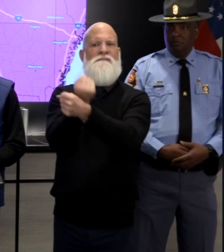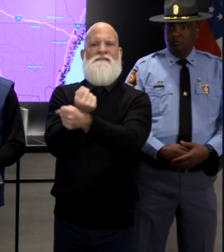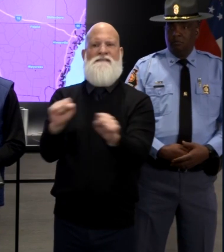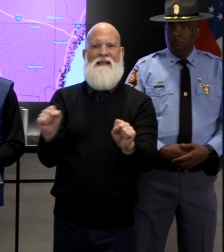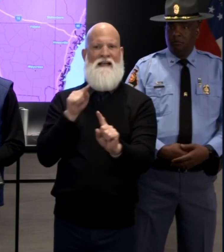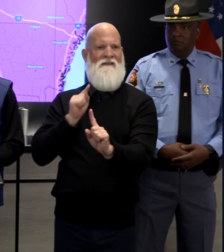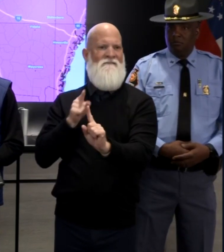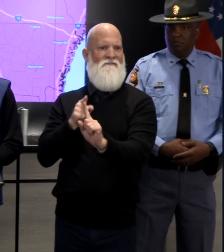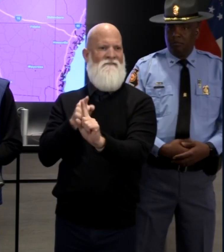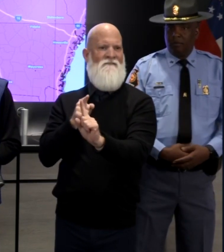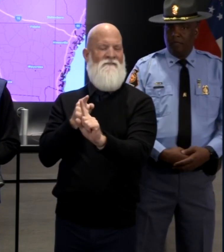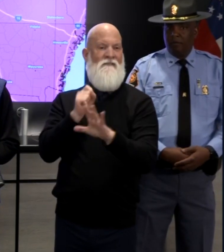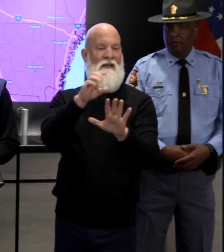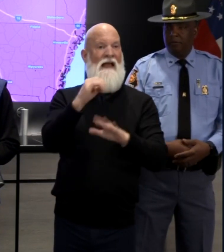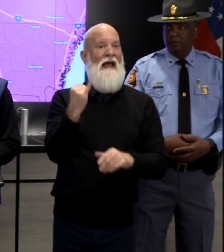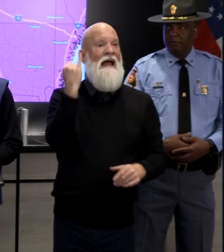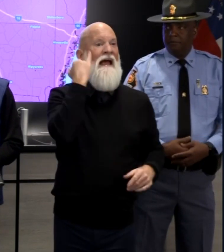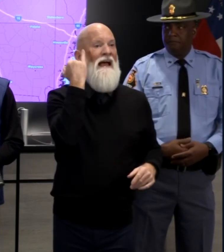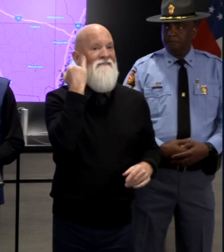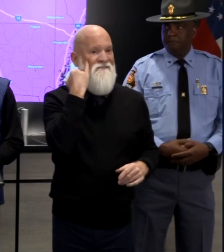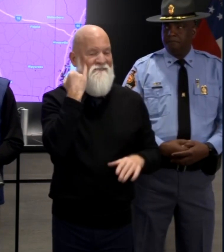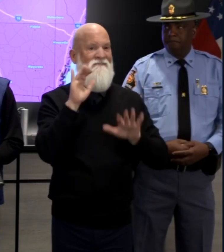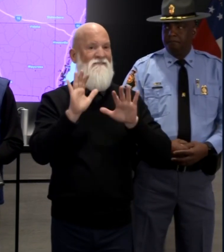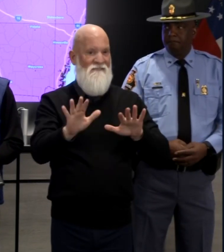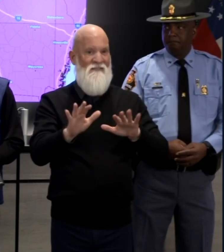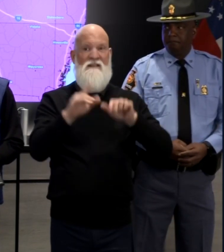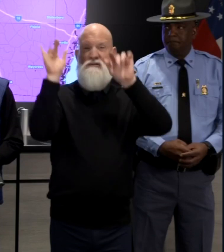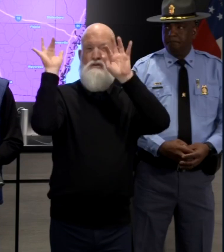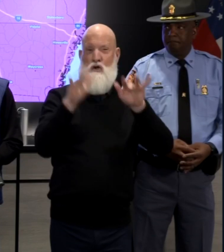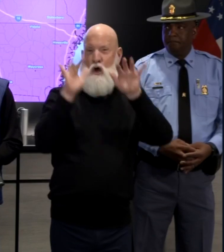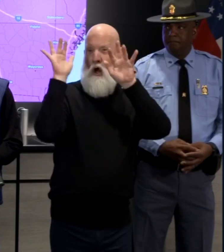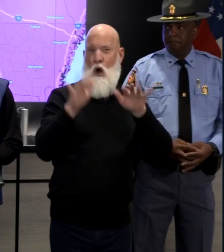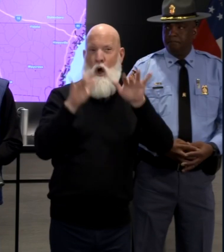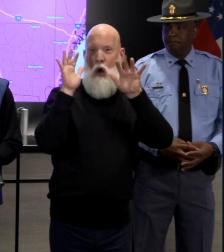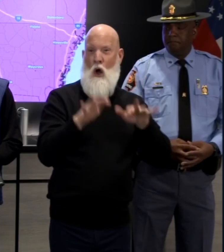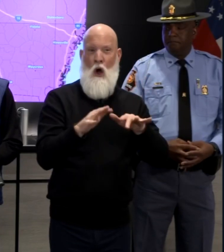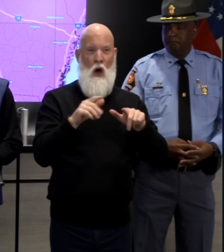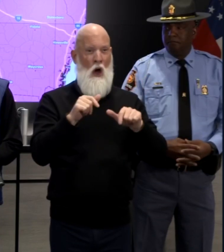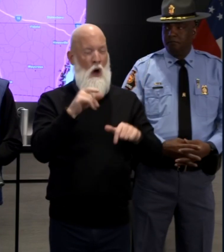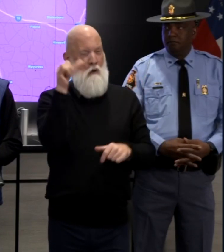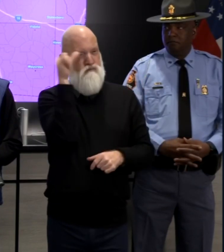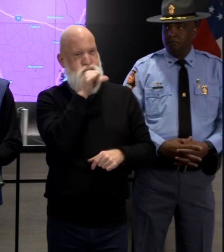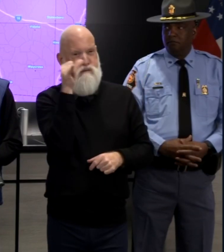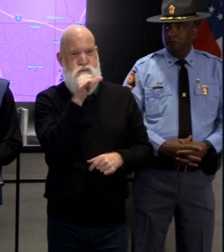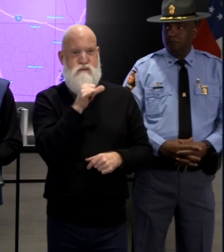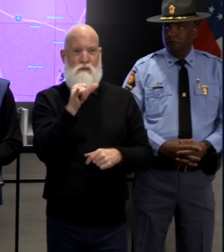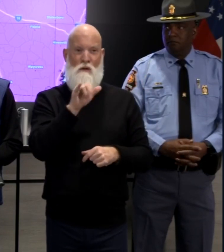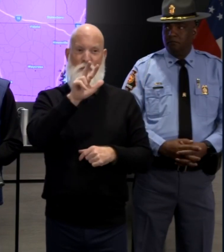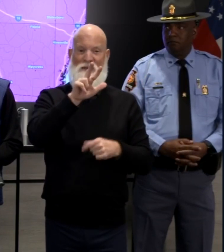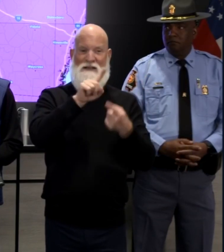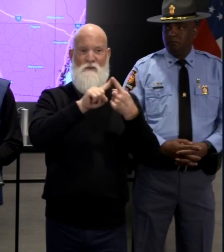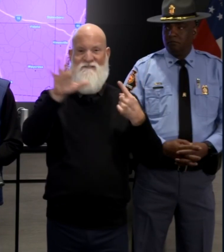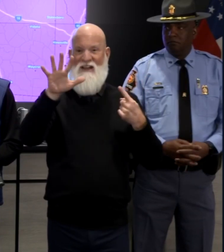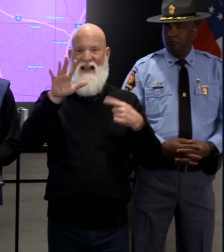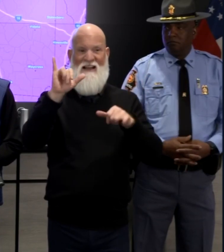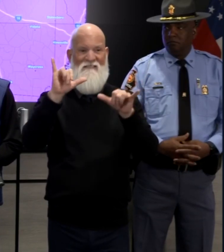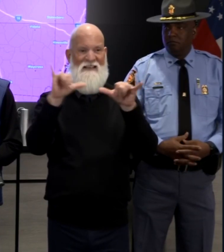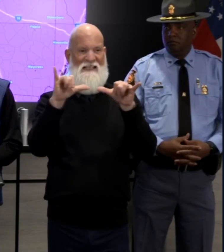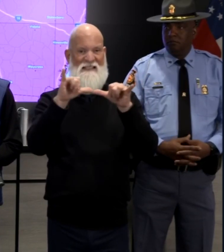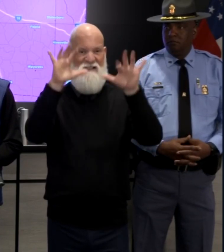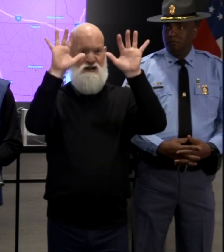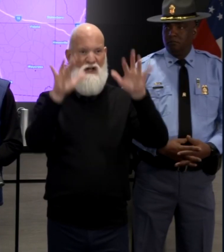do get, you know, 3 to 5 inches of snow in a Columbus, Macon, Augusta line, we're just going to have a big